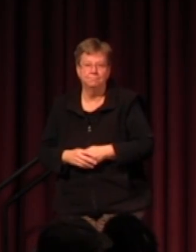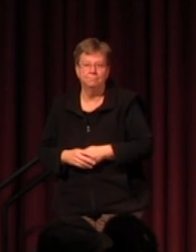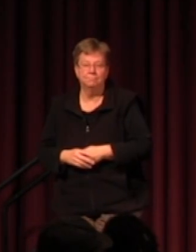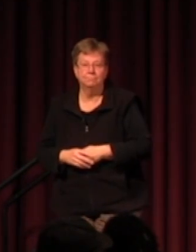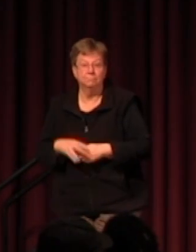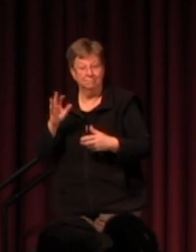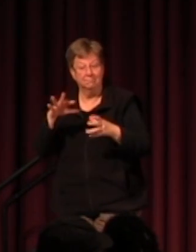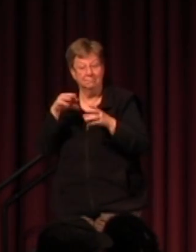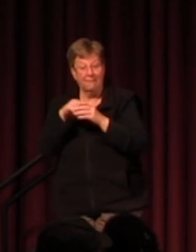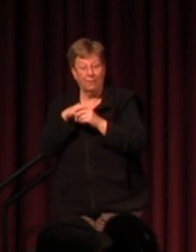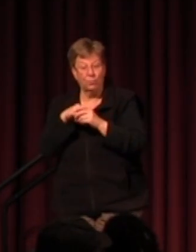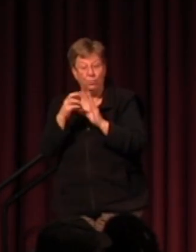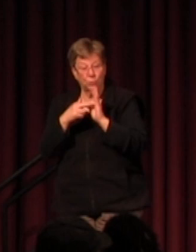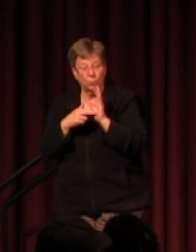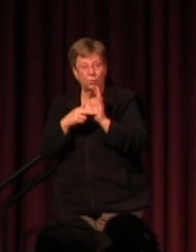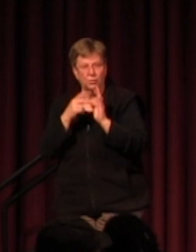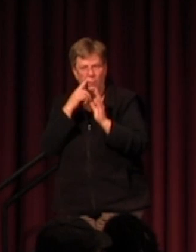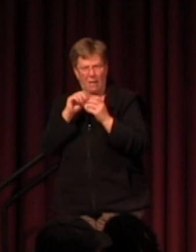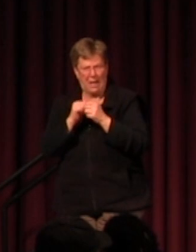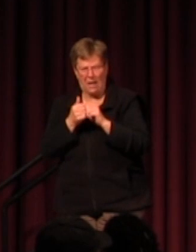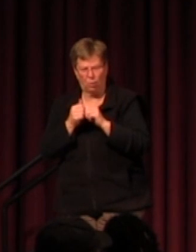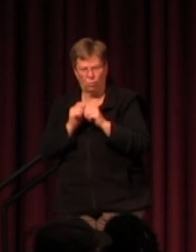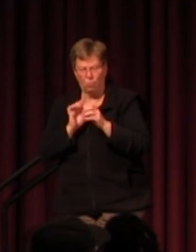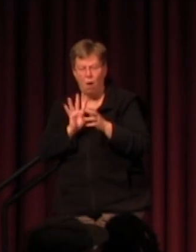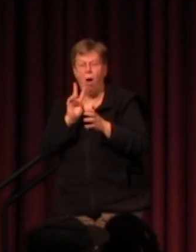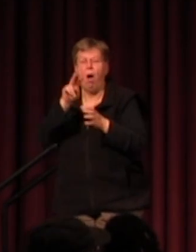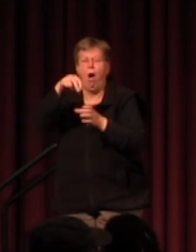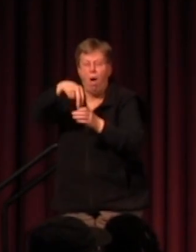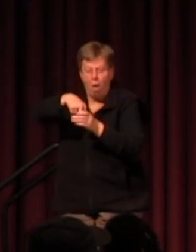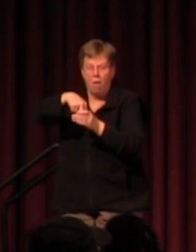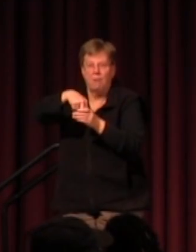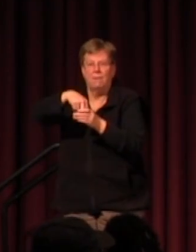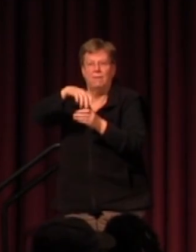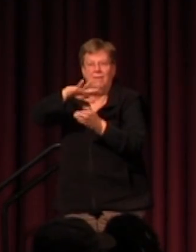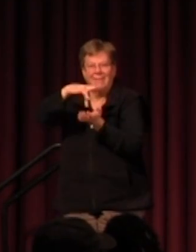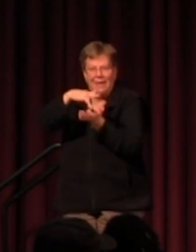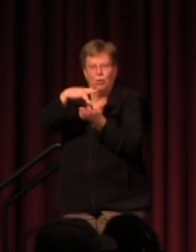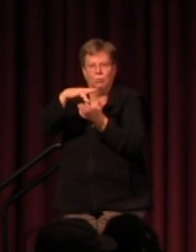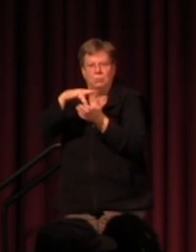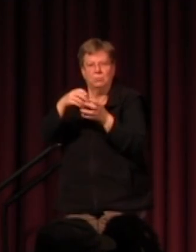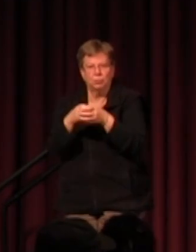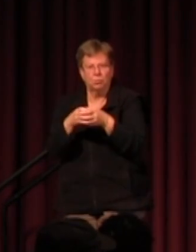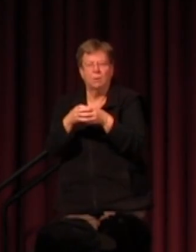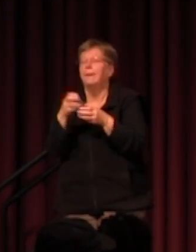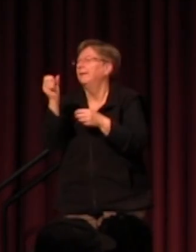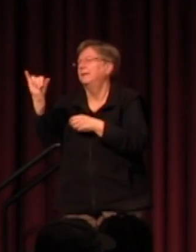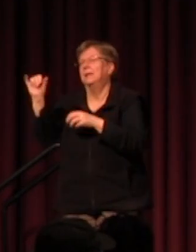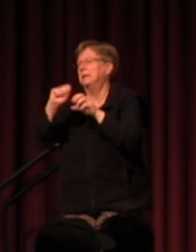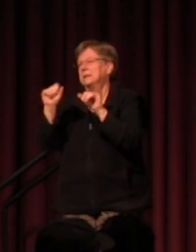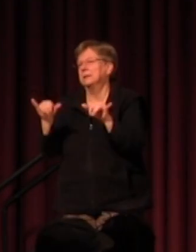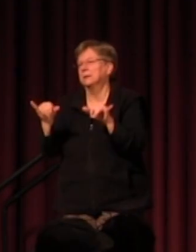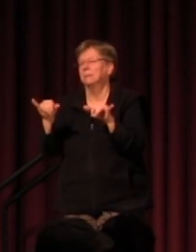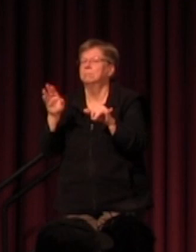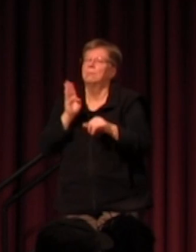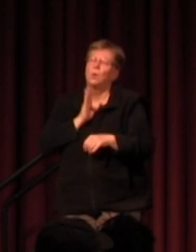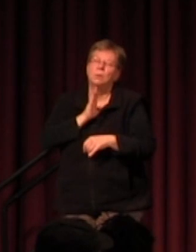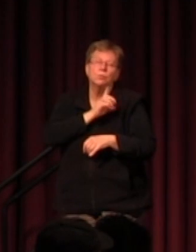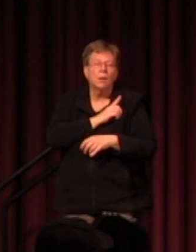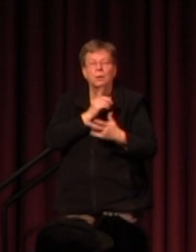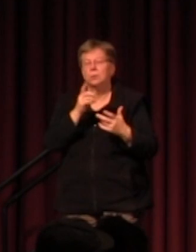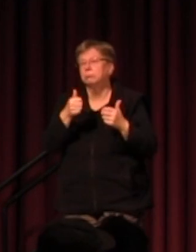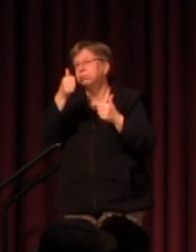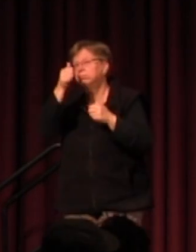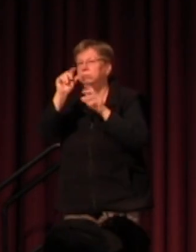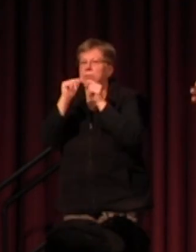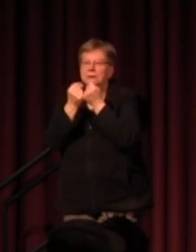including the rules for what it takes to get into the inner circles. Any system that you think of, whether it's the board of directors or the